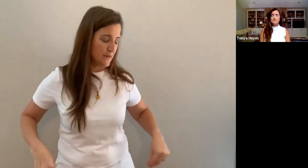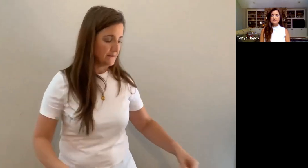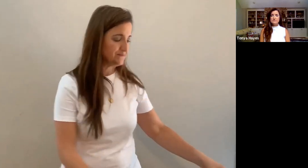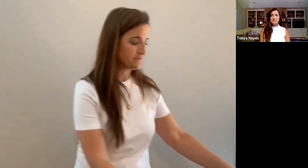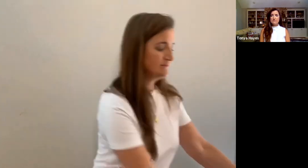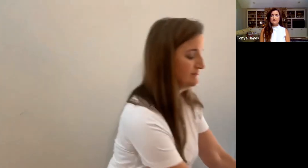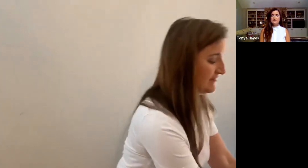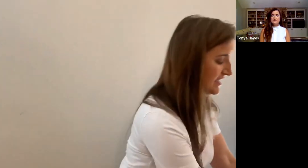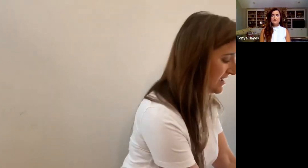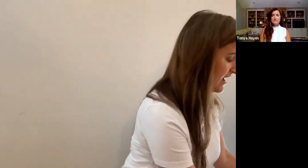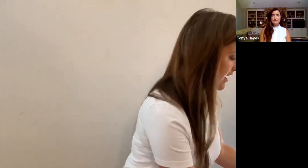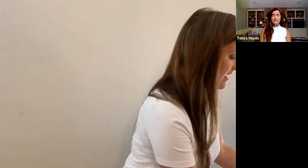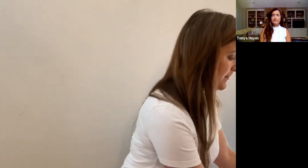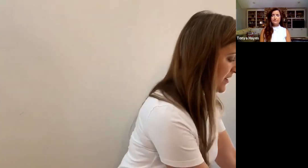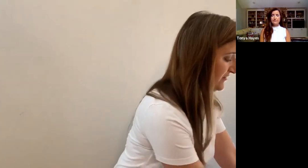is diaper.